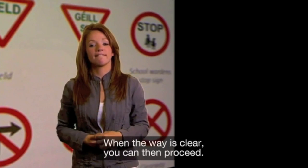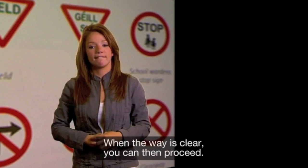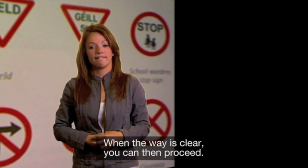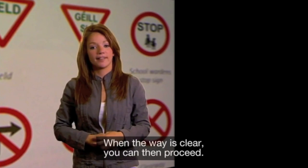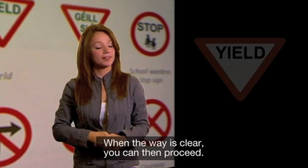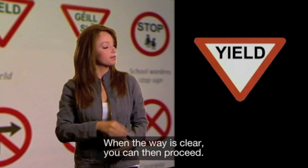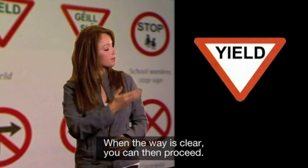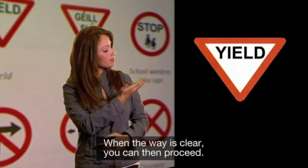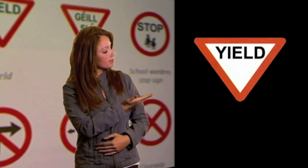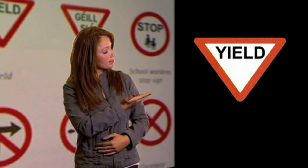proceed.